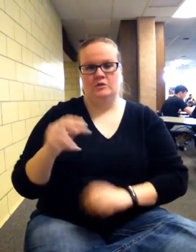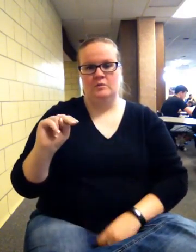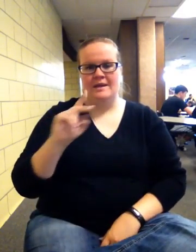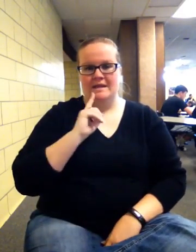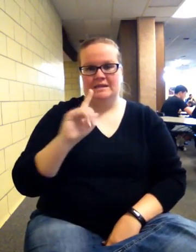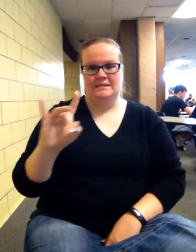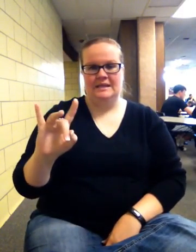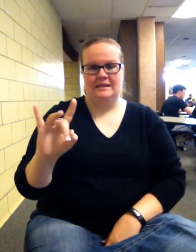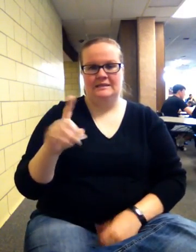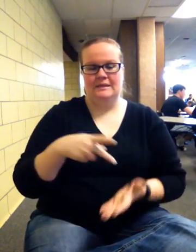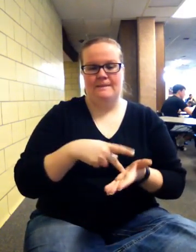Payment is zero.